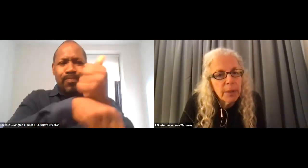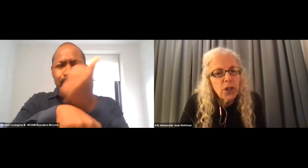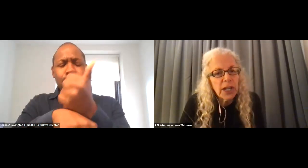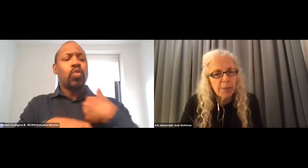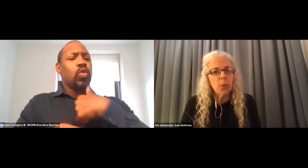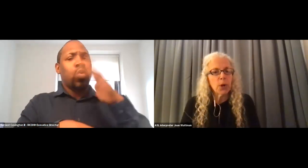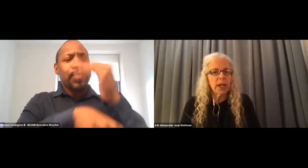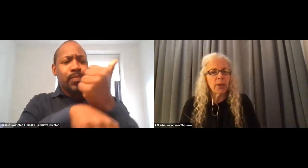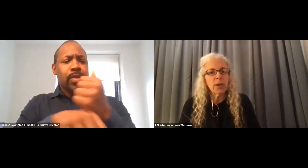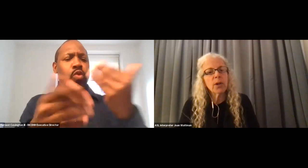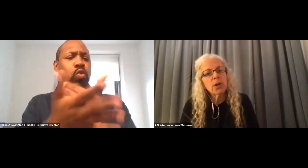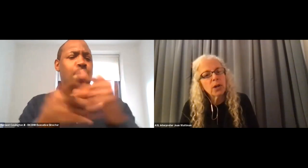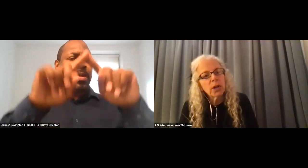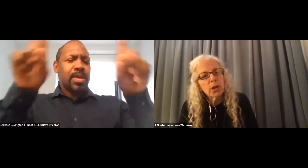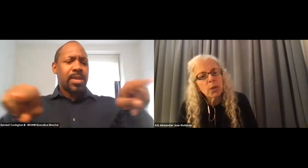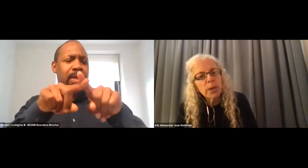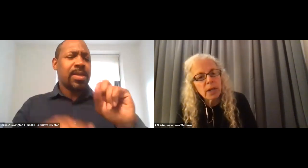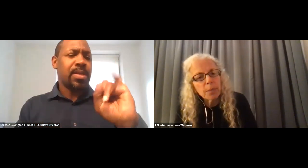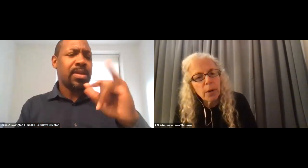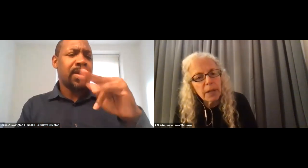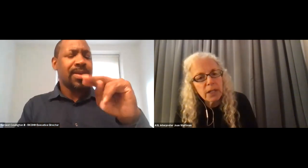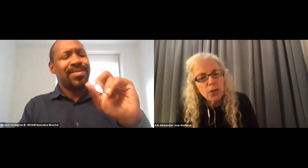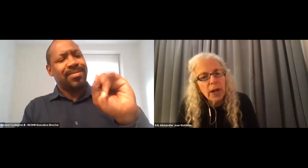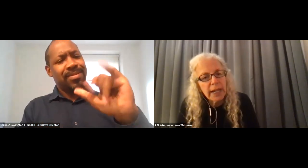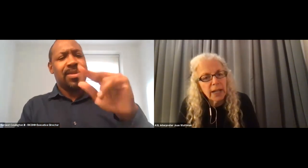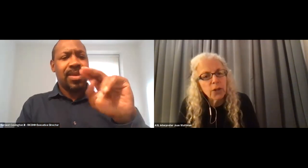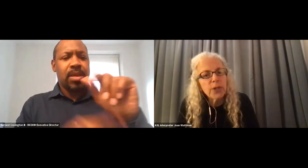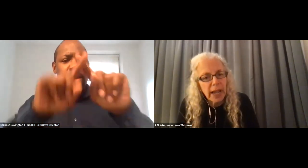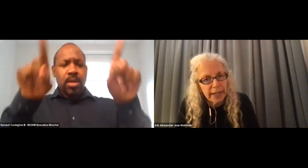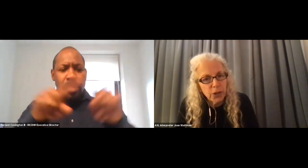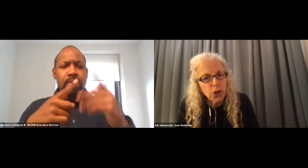commission has been working with the department to try to get new signage